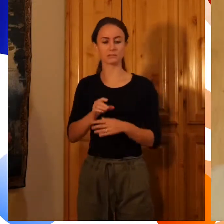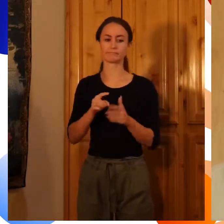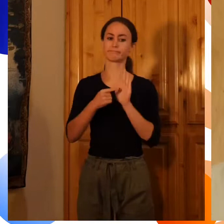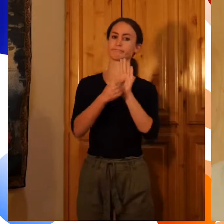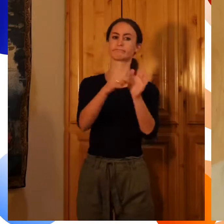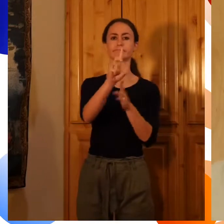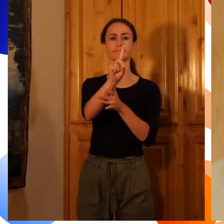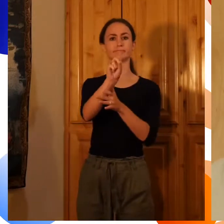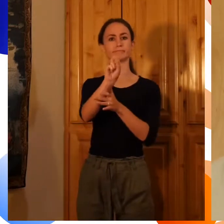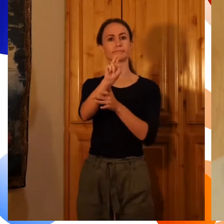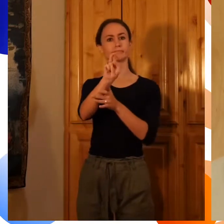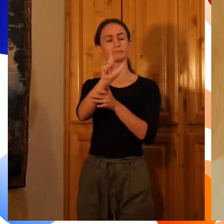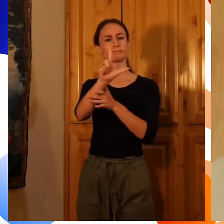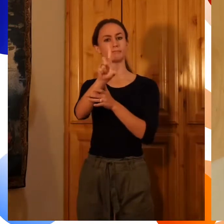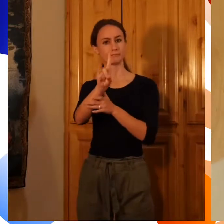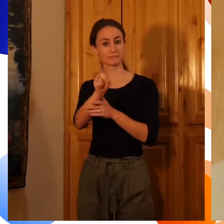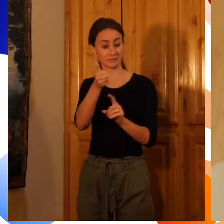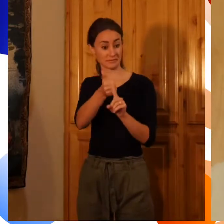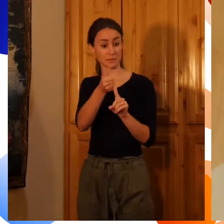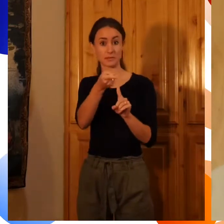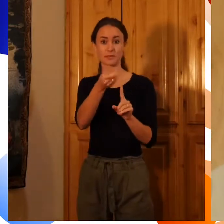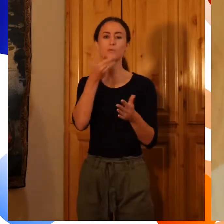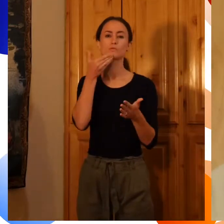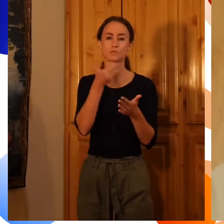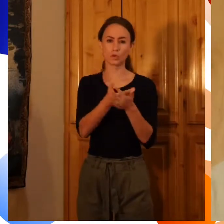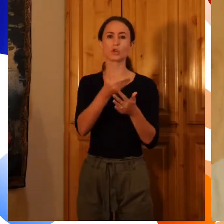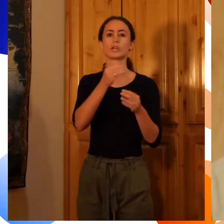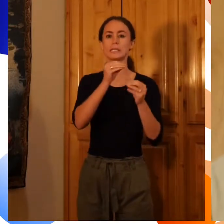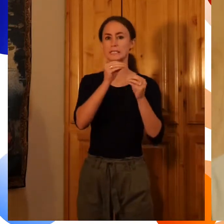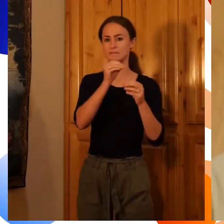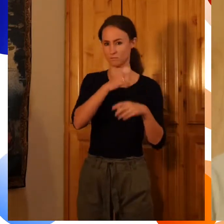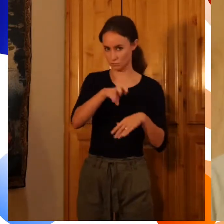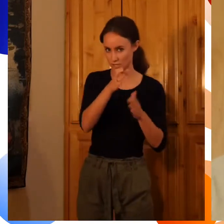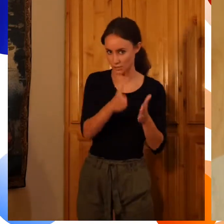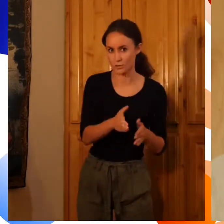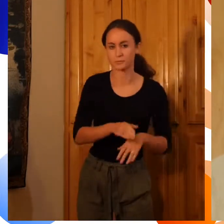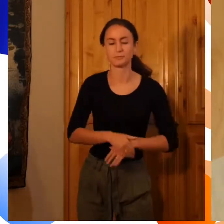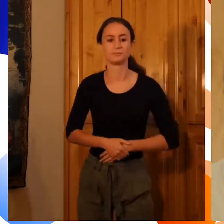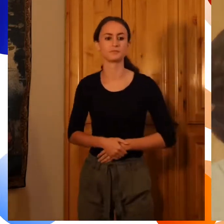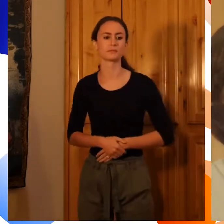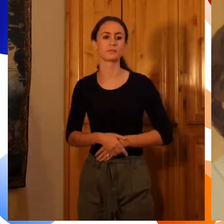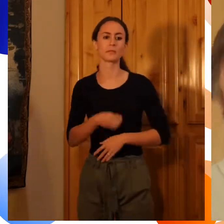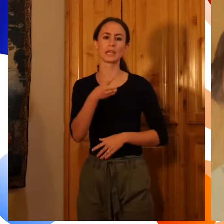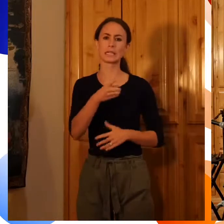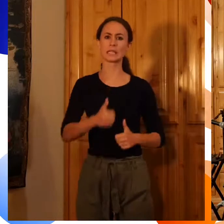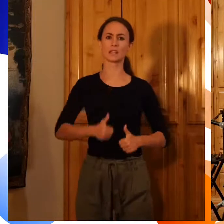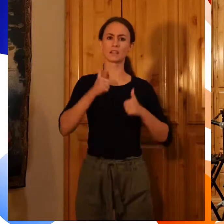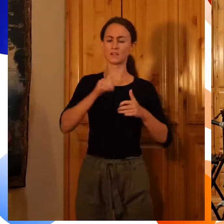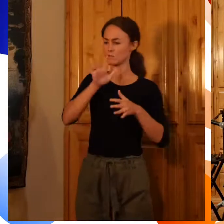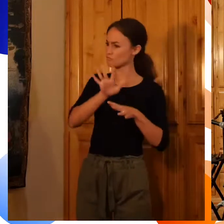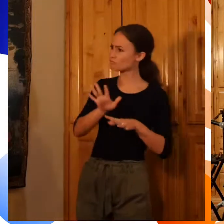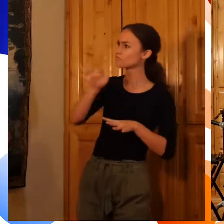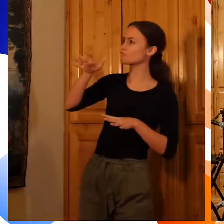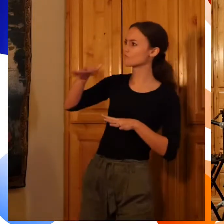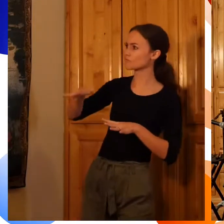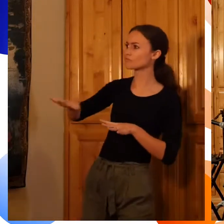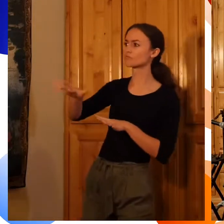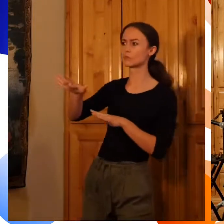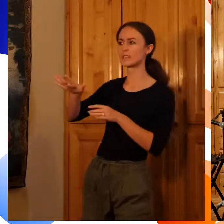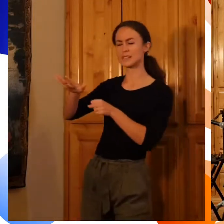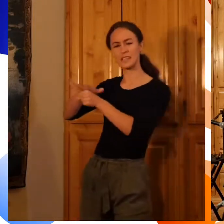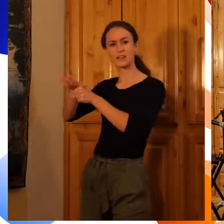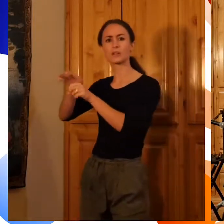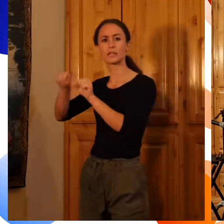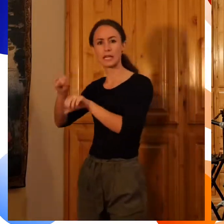outside the little town of Lamfell Moor on an evening, not far from Dalby Point, where you could see Ireland in the distance.